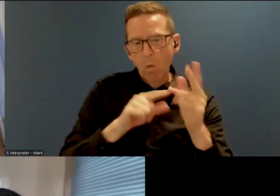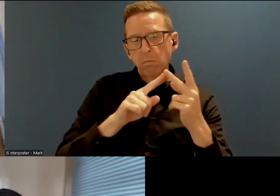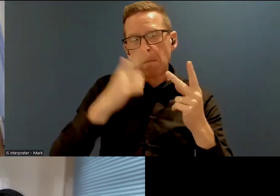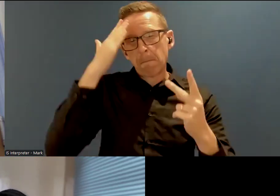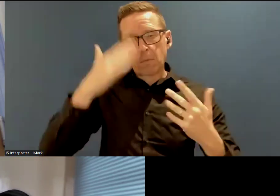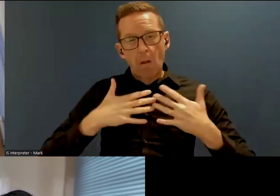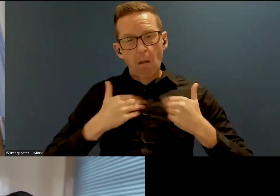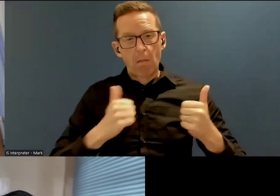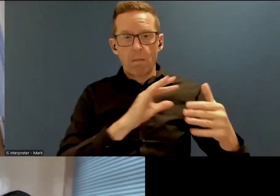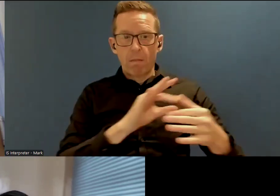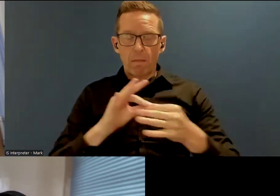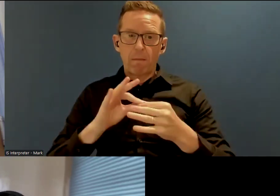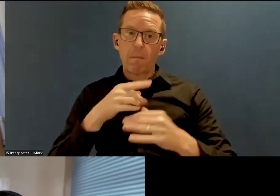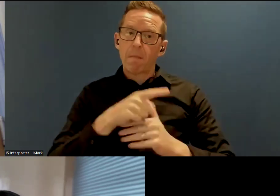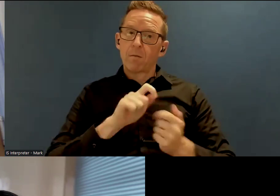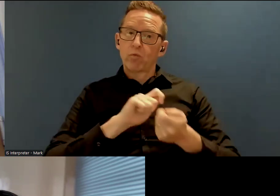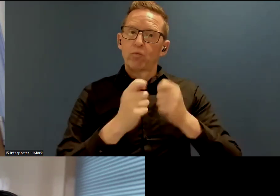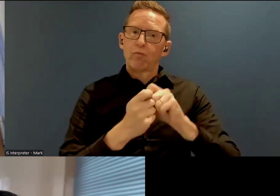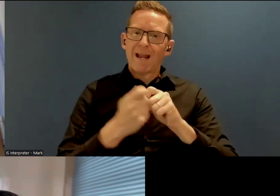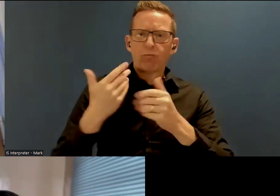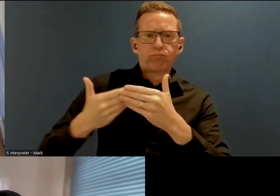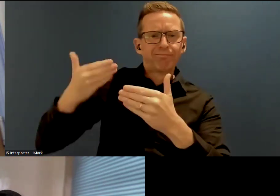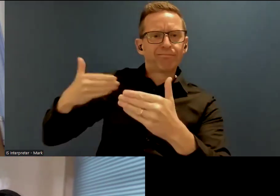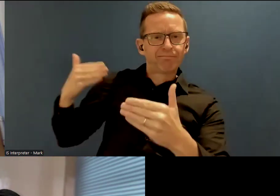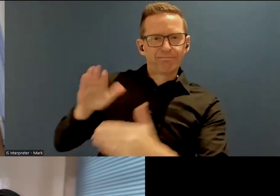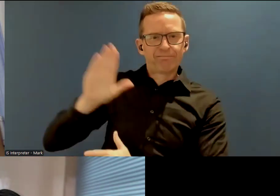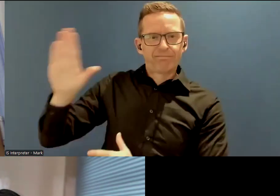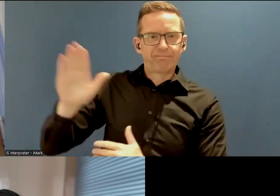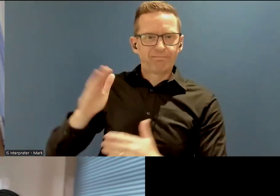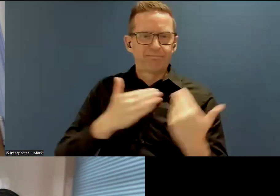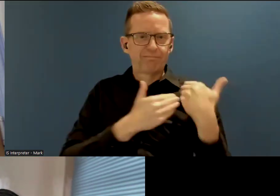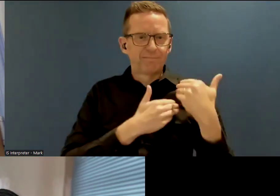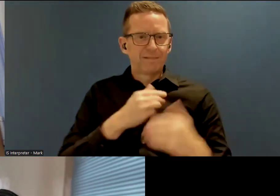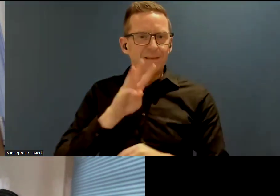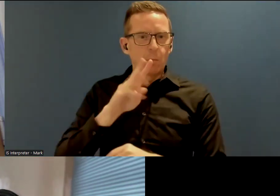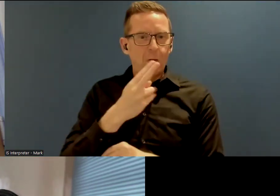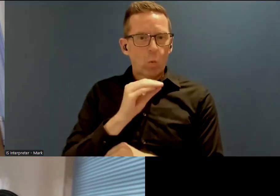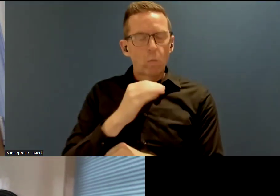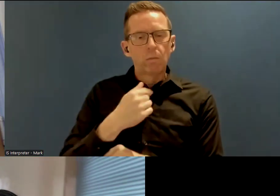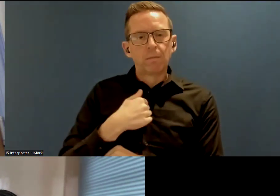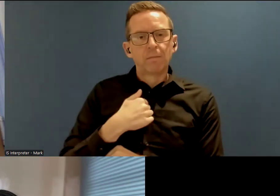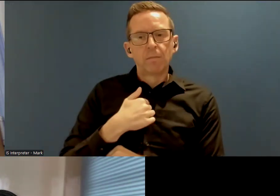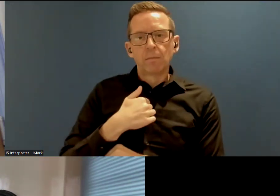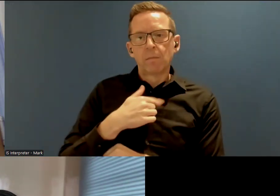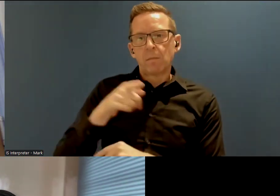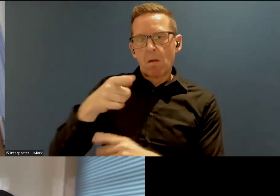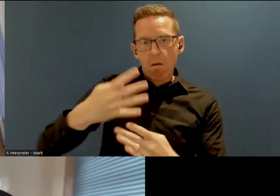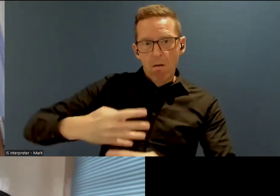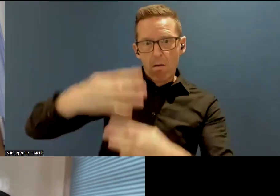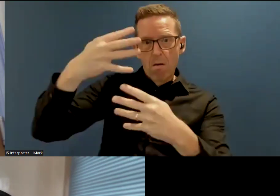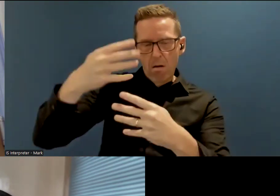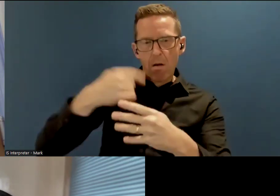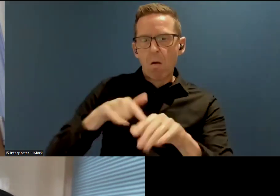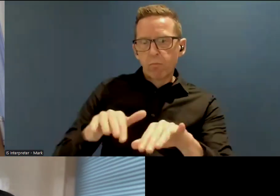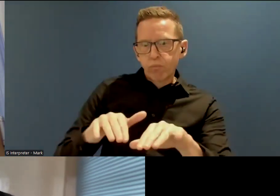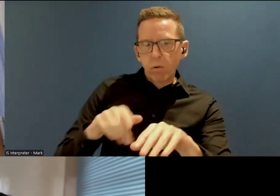which is a change to their previous guidance. And I will try and put the link in the chat box for you all if anybody